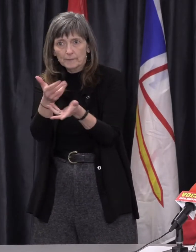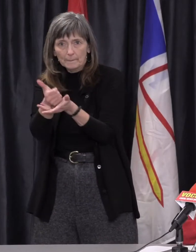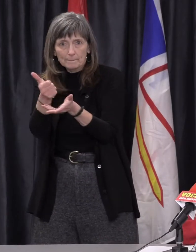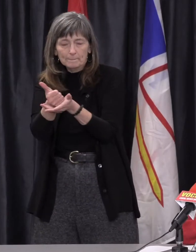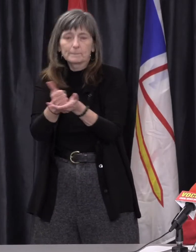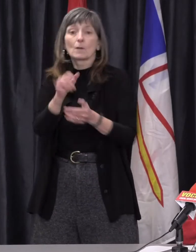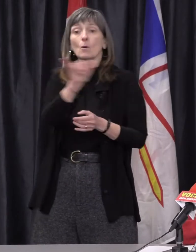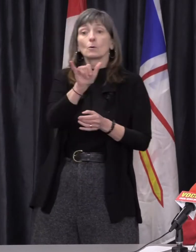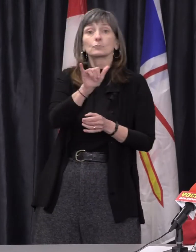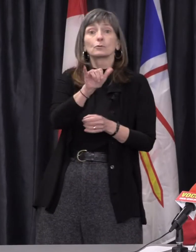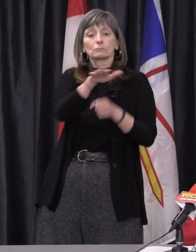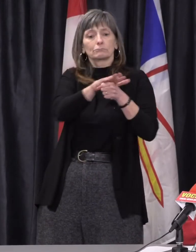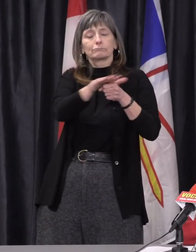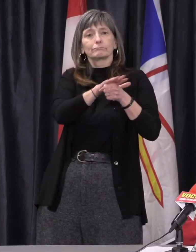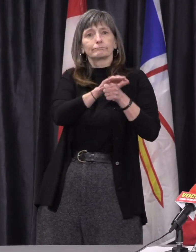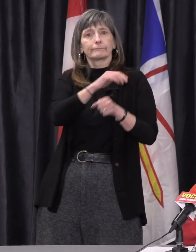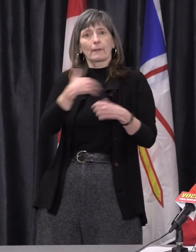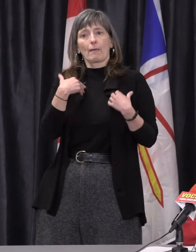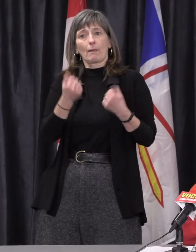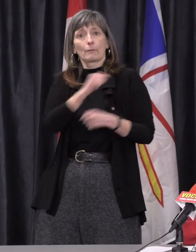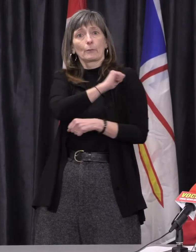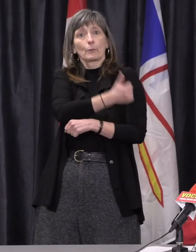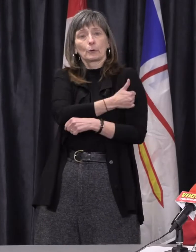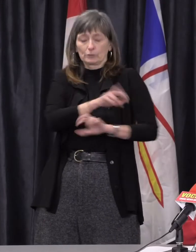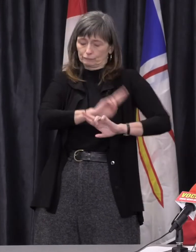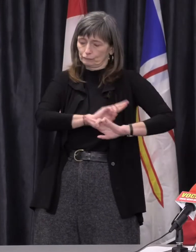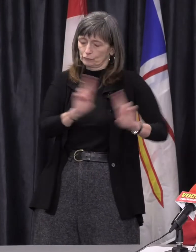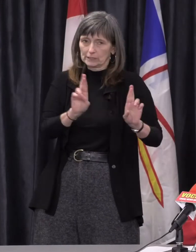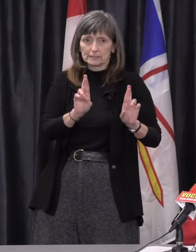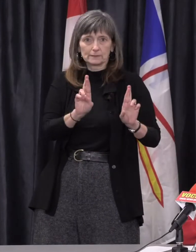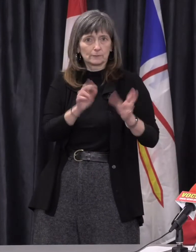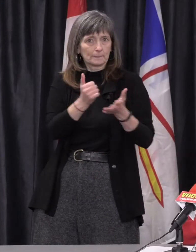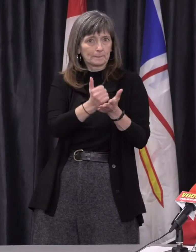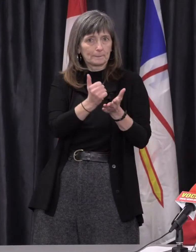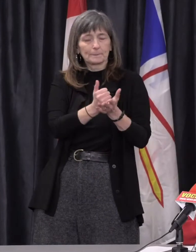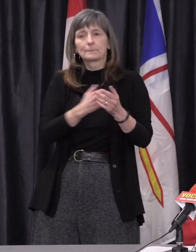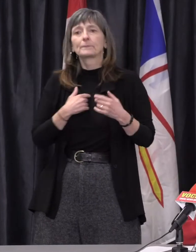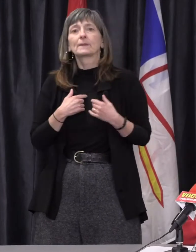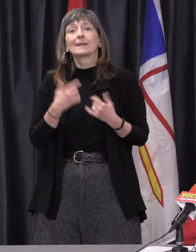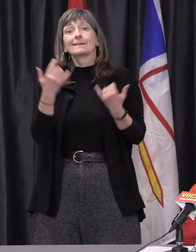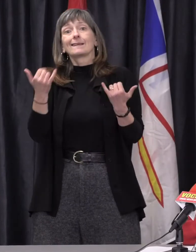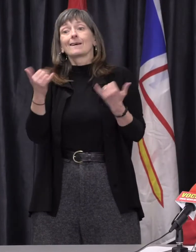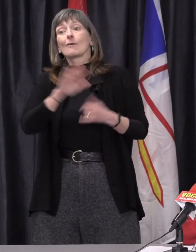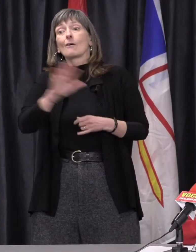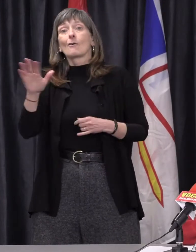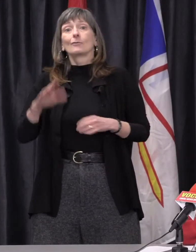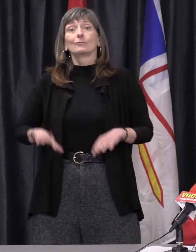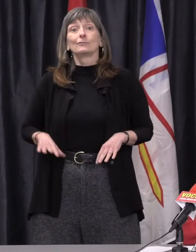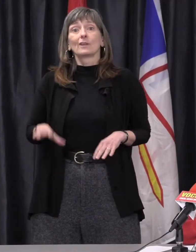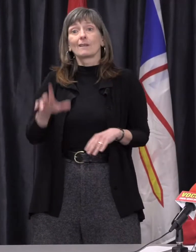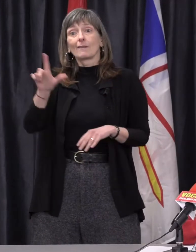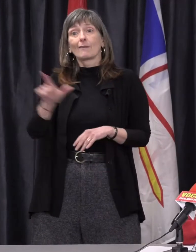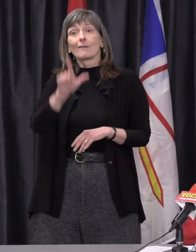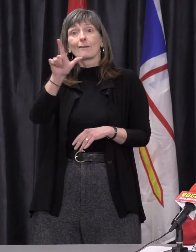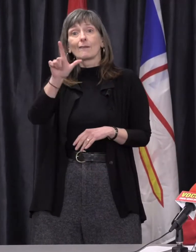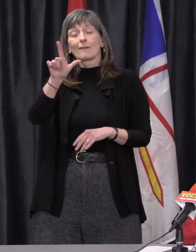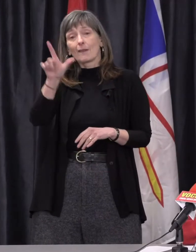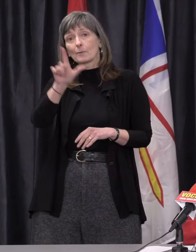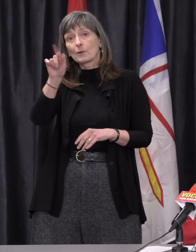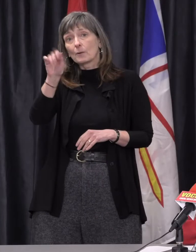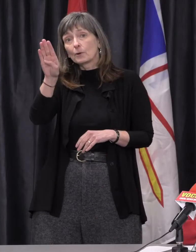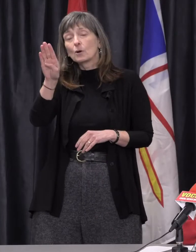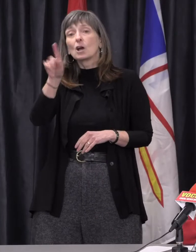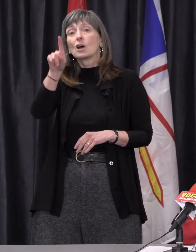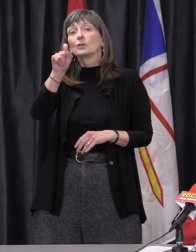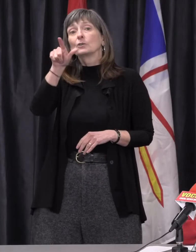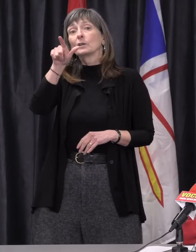to respond. As of last night, we have 121 people in isolation across the province. And as of this morning, we have